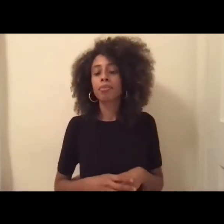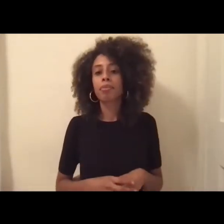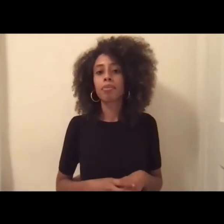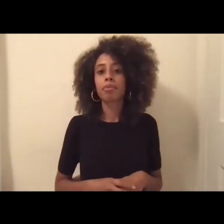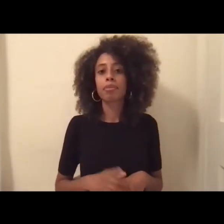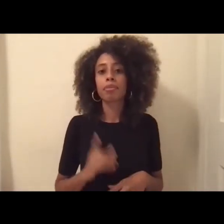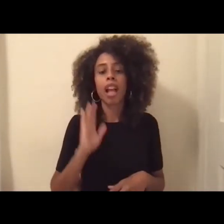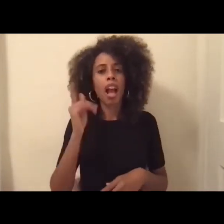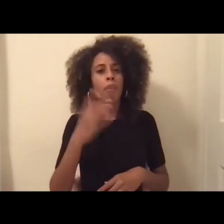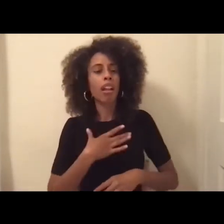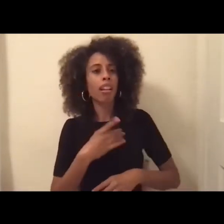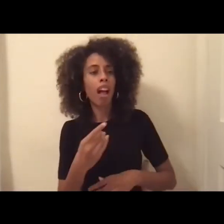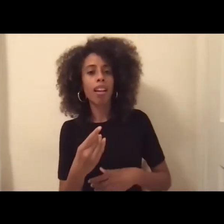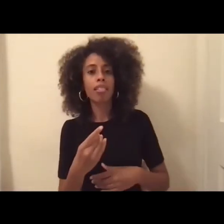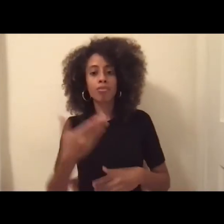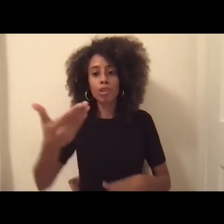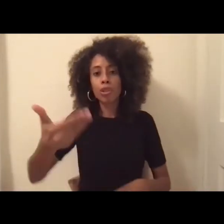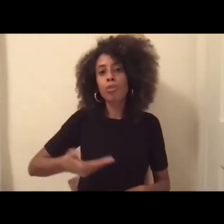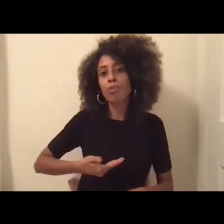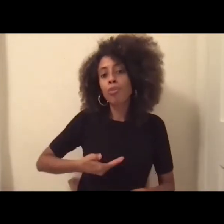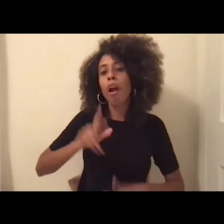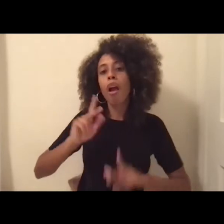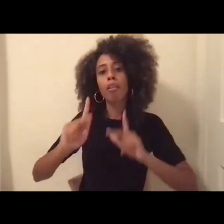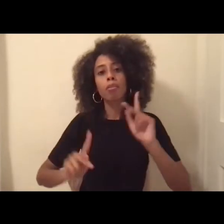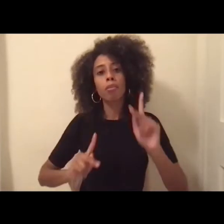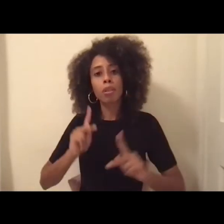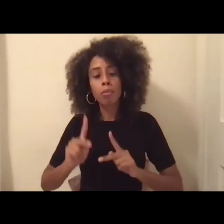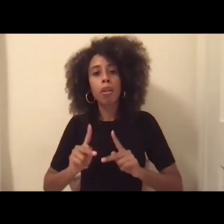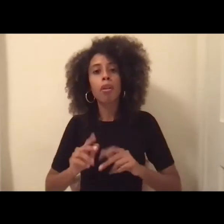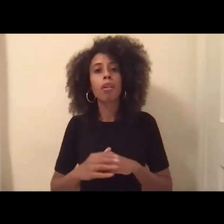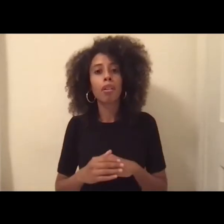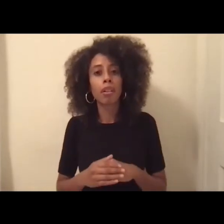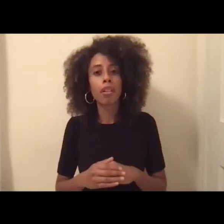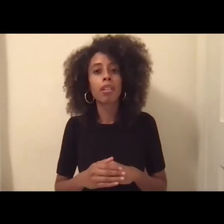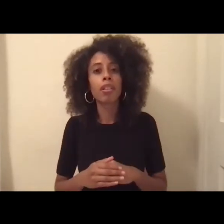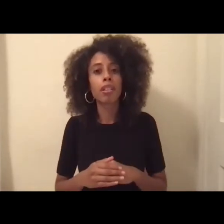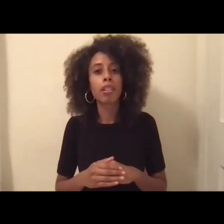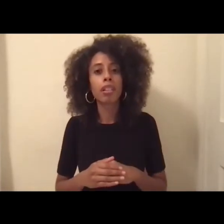invite people to bring into